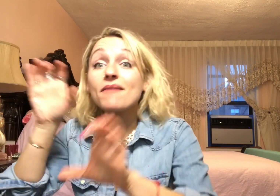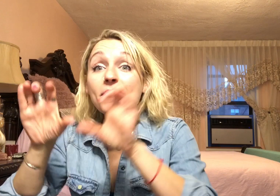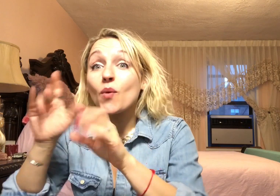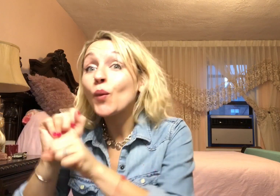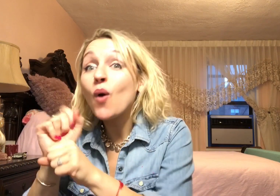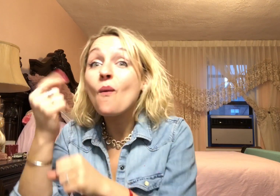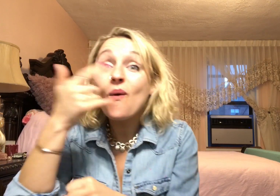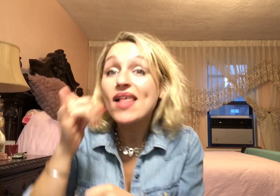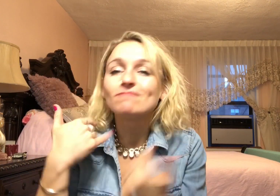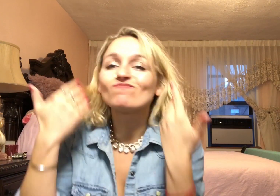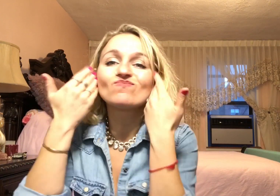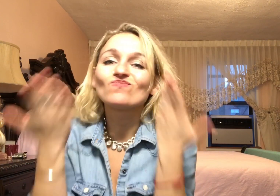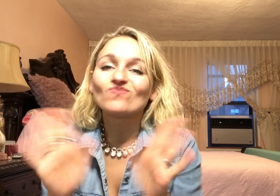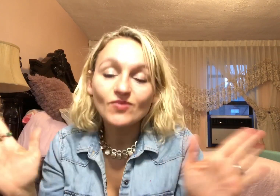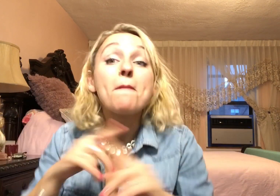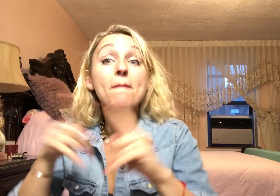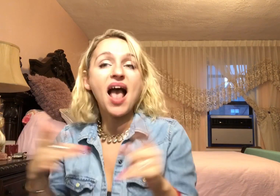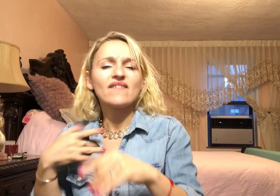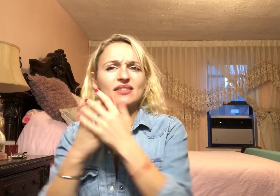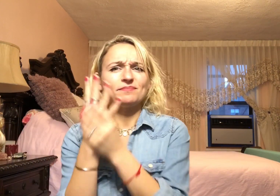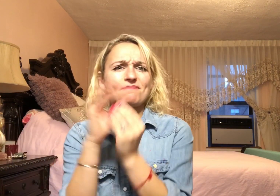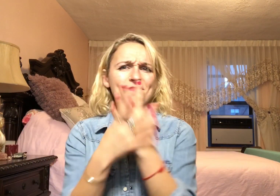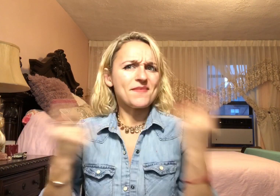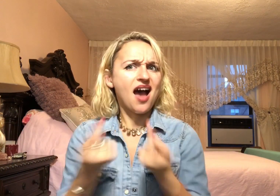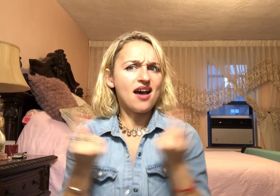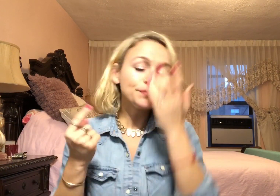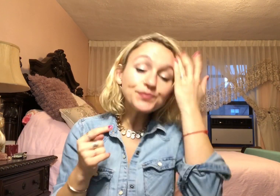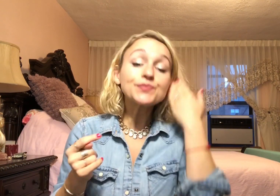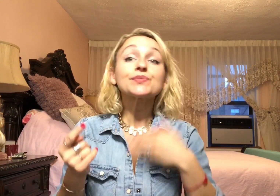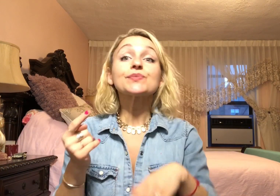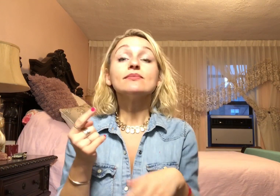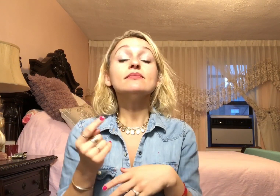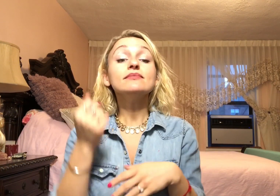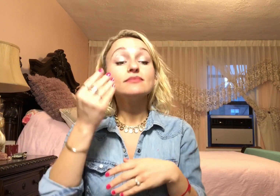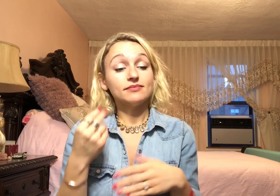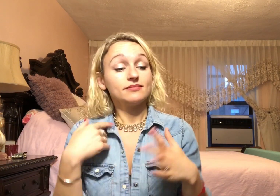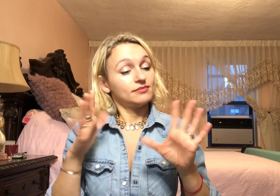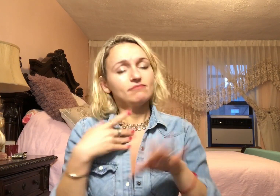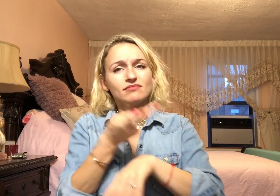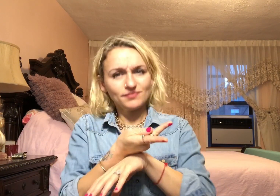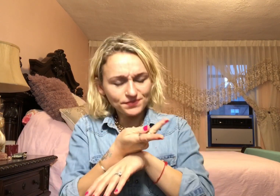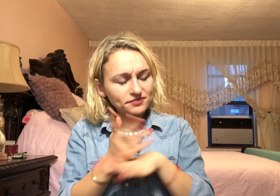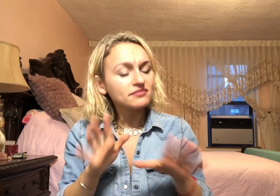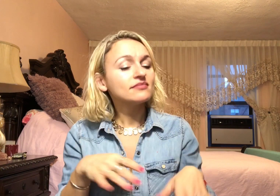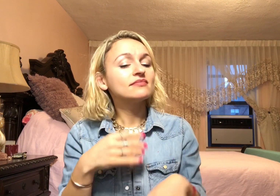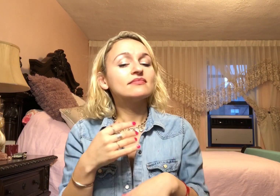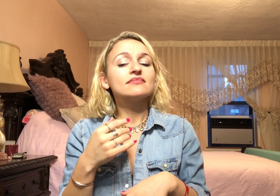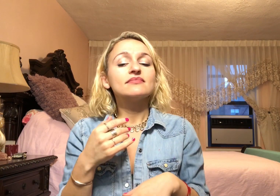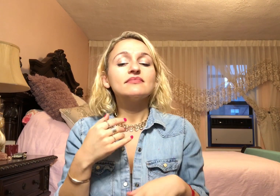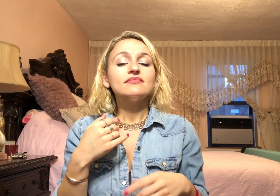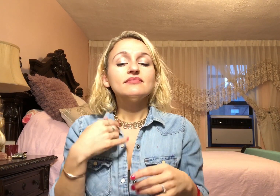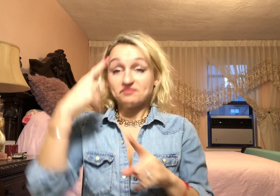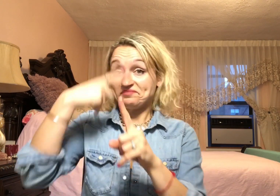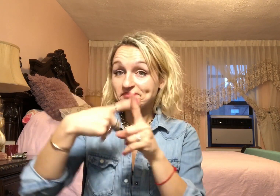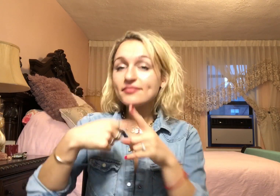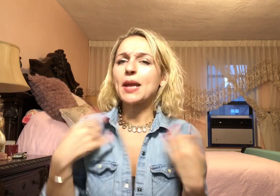salts release some kind of chemicals. I'm not sure how exactly it works. So I was lying there, telling myself to think